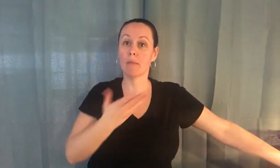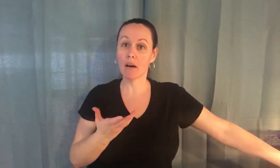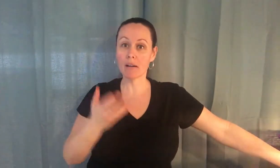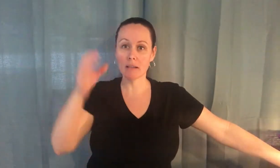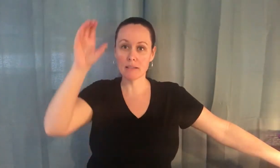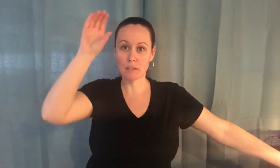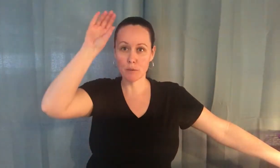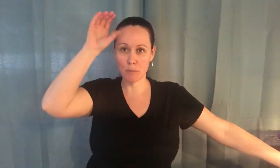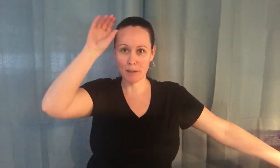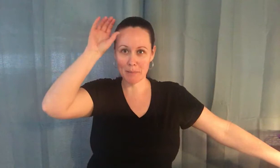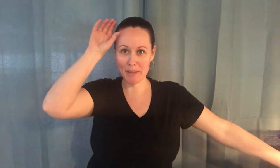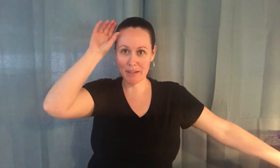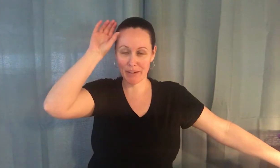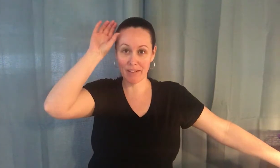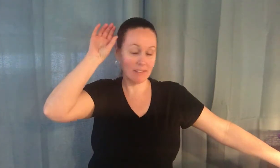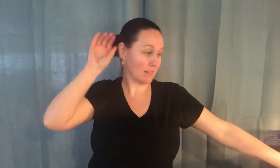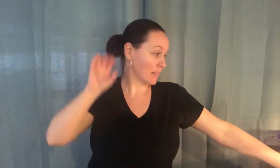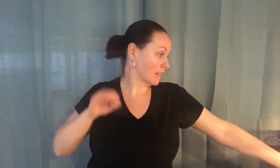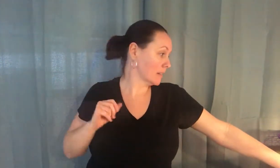male cousin, you would put it up here.